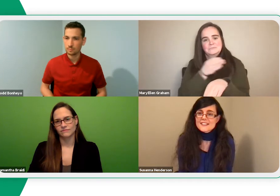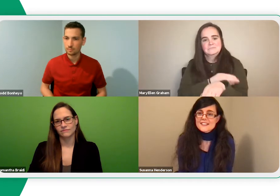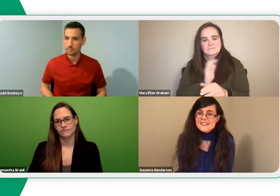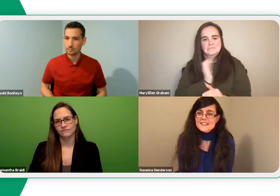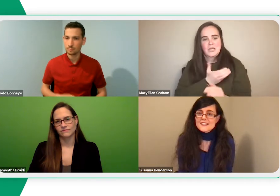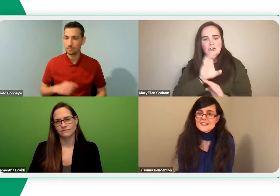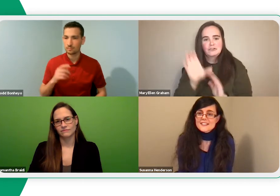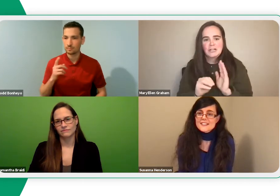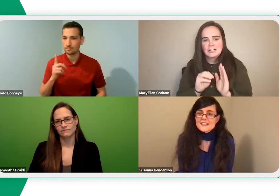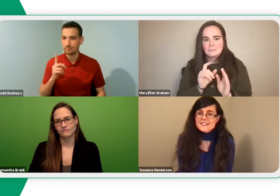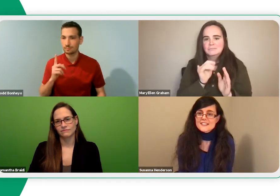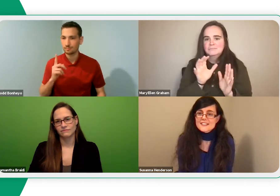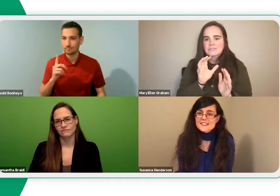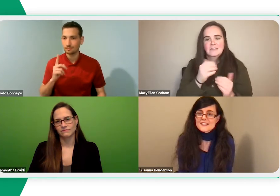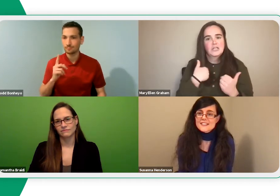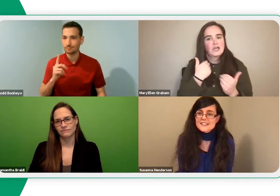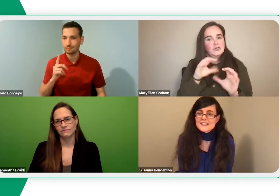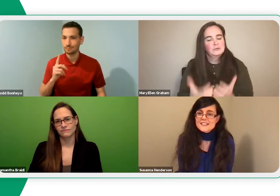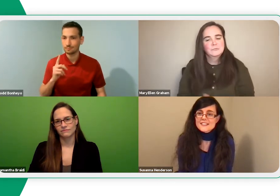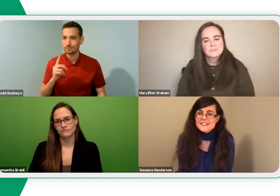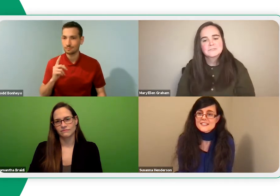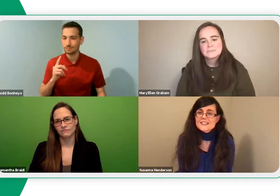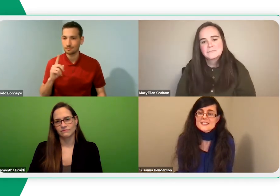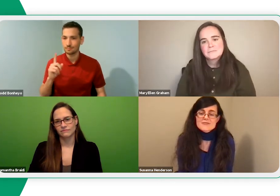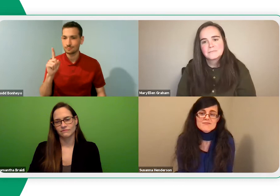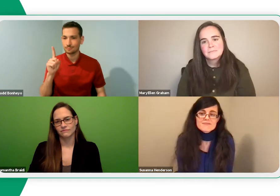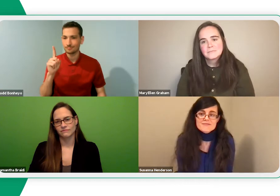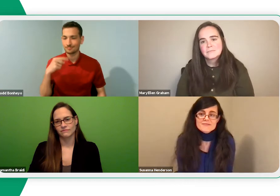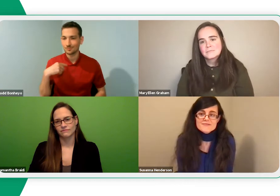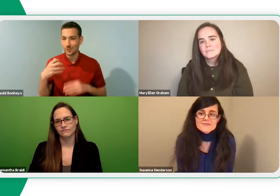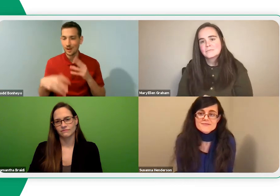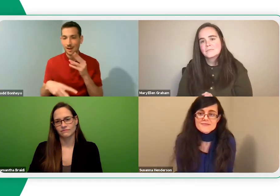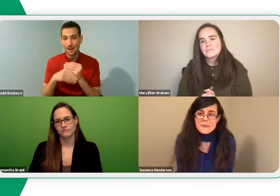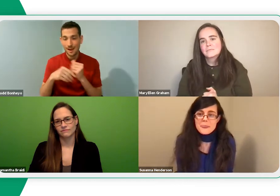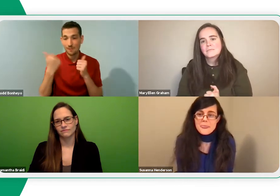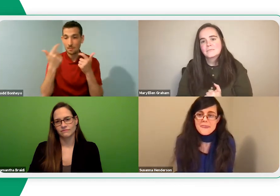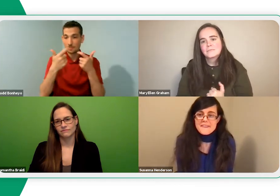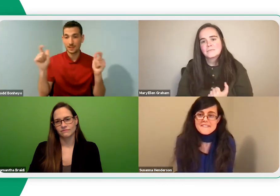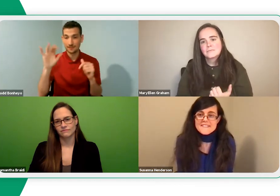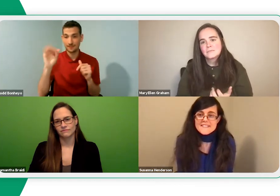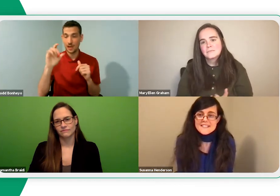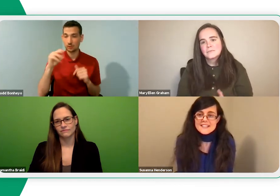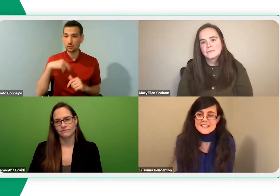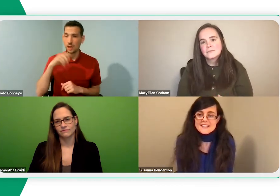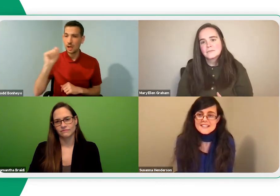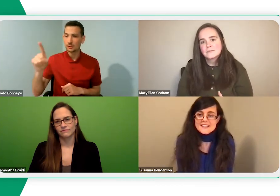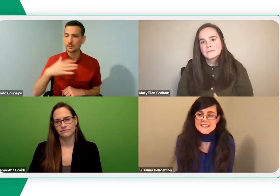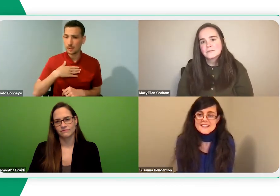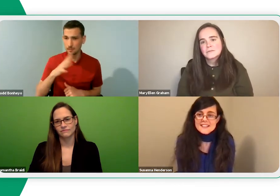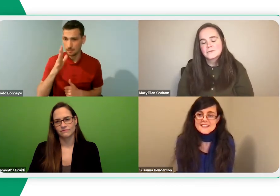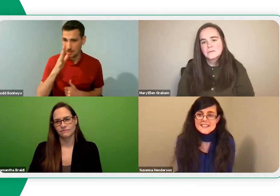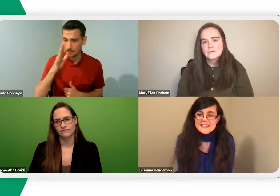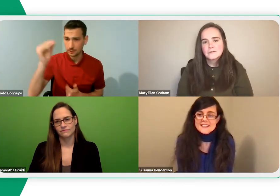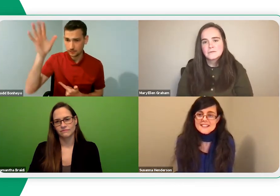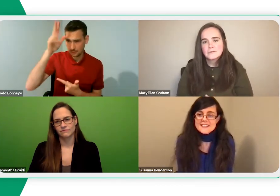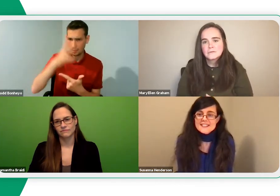have this knowledge on their own. But I think those numbers are quite surprising, and we need to do something to change this. This